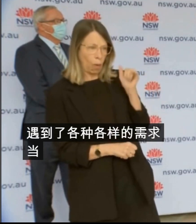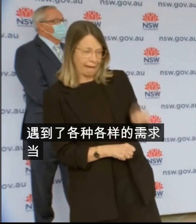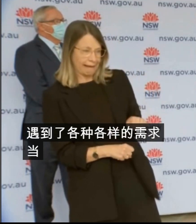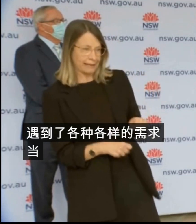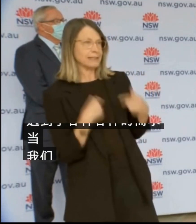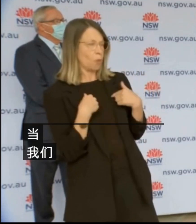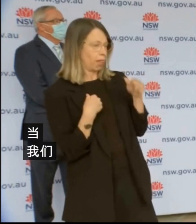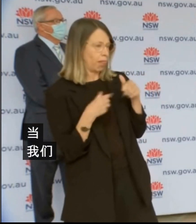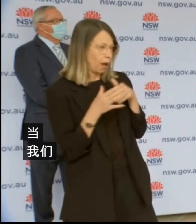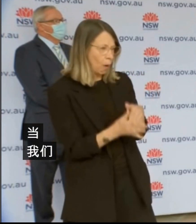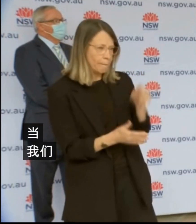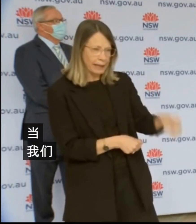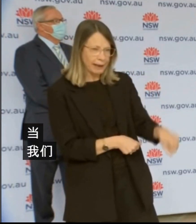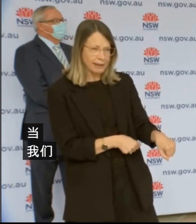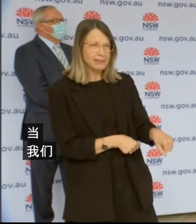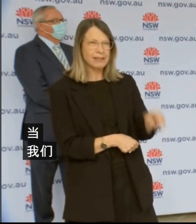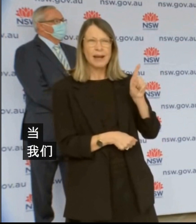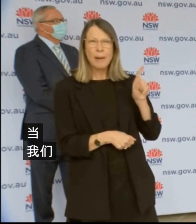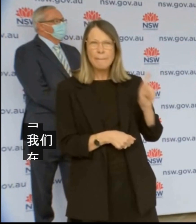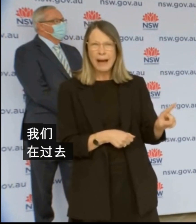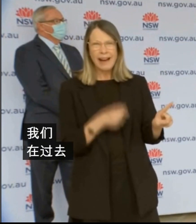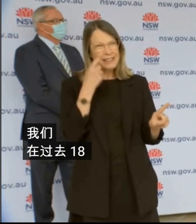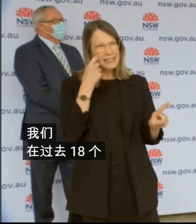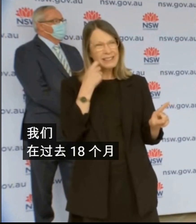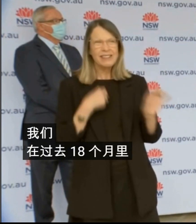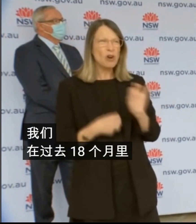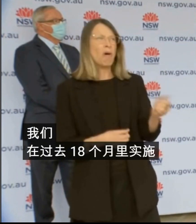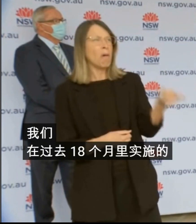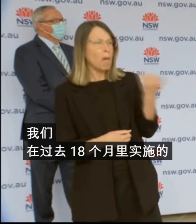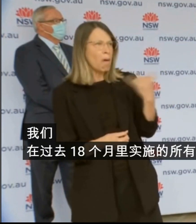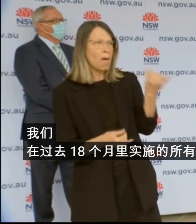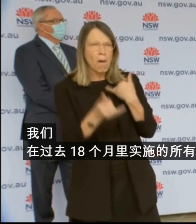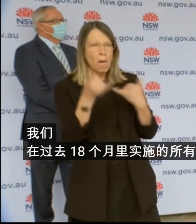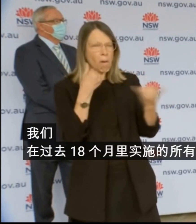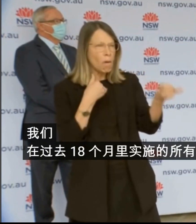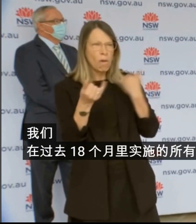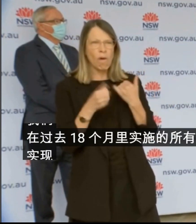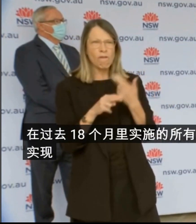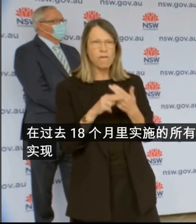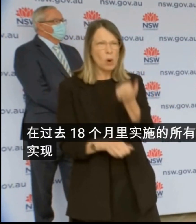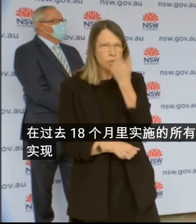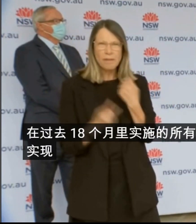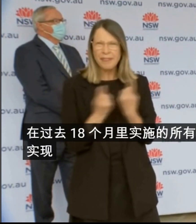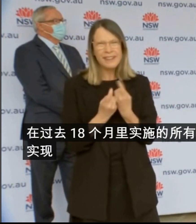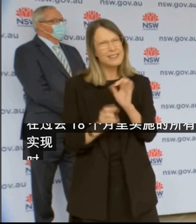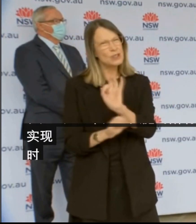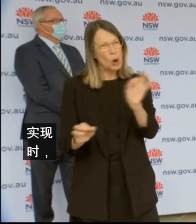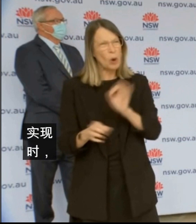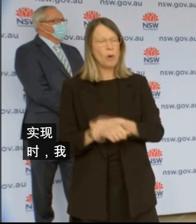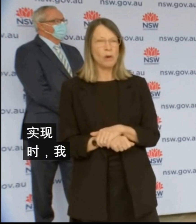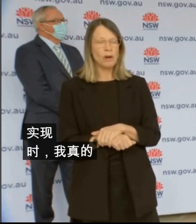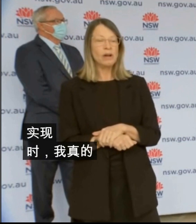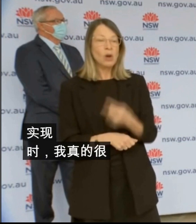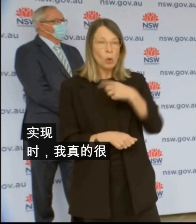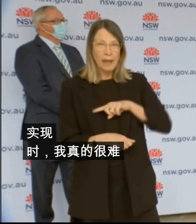moment, all of the plans that we've been putting into place for the last 18 months are now coming to fruition. It'd be